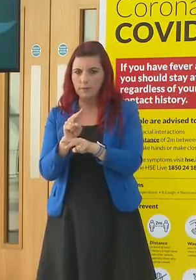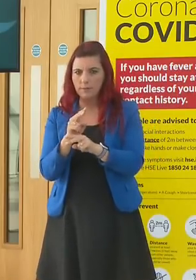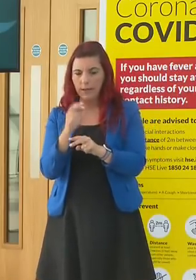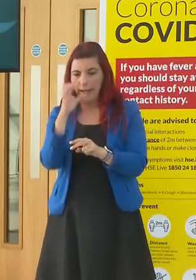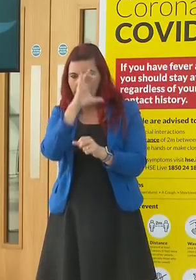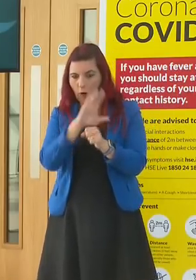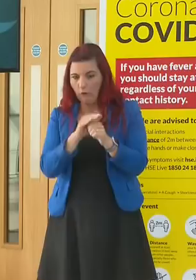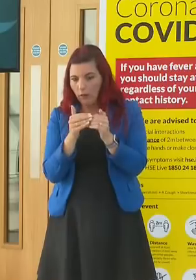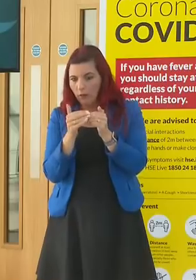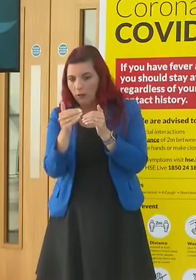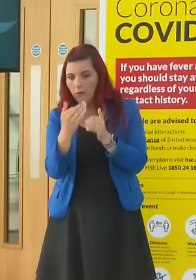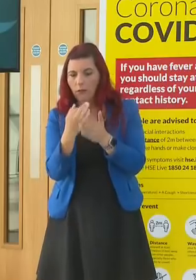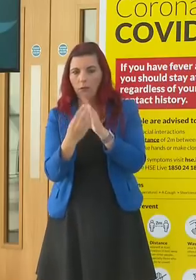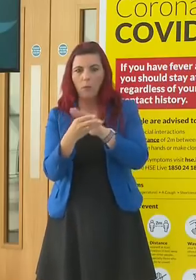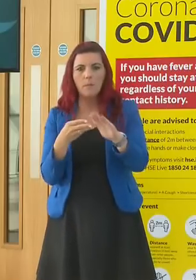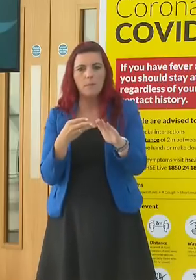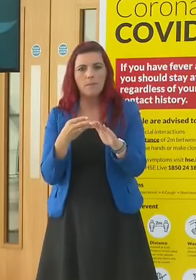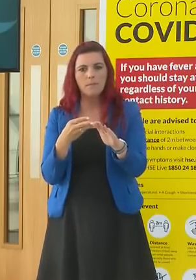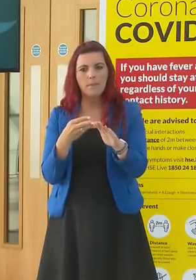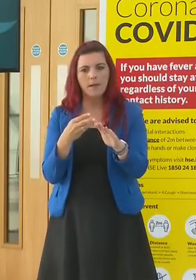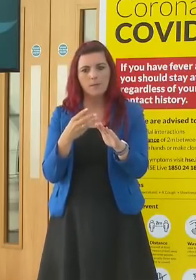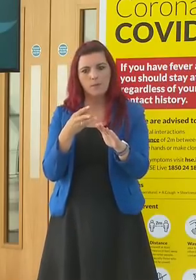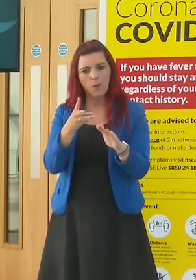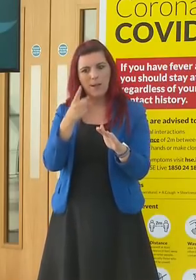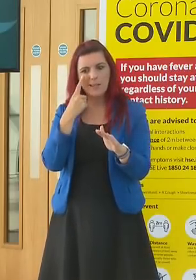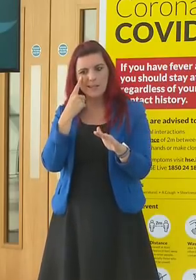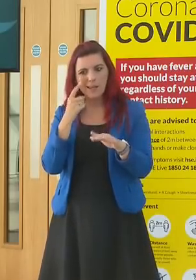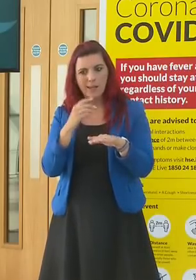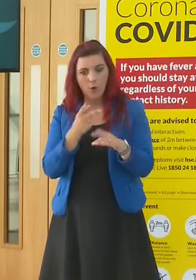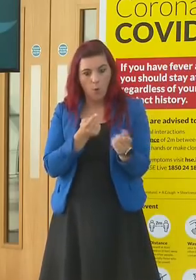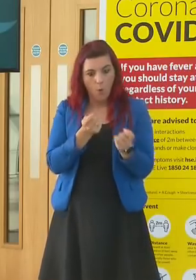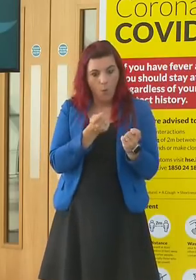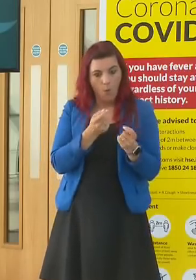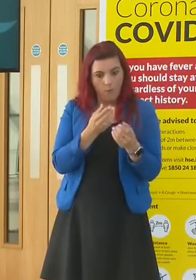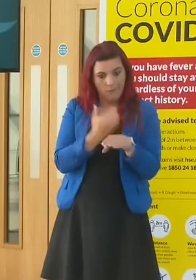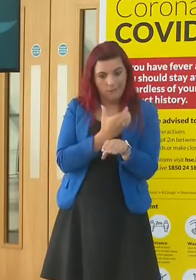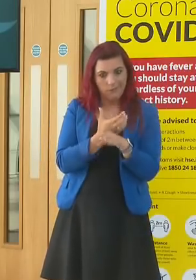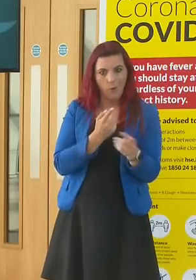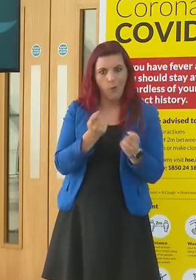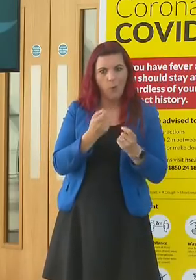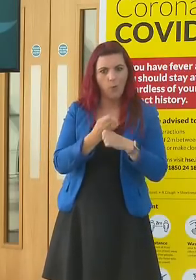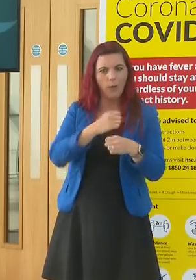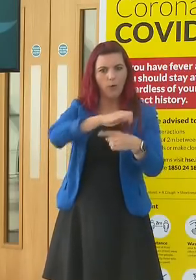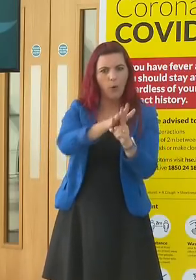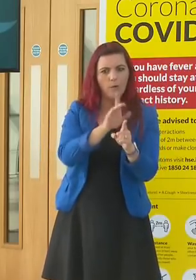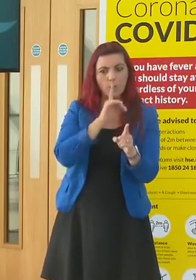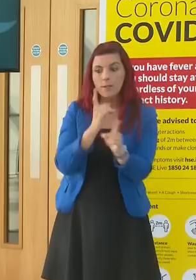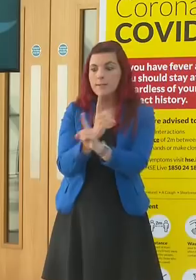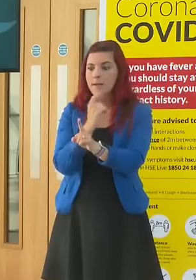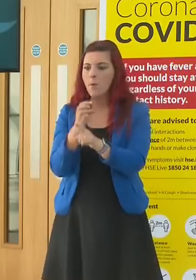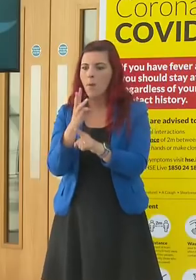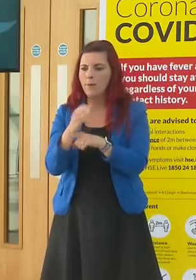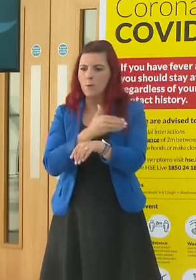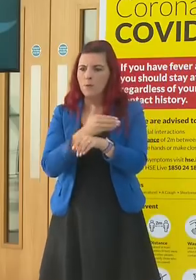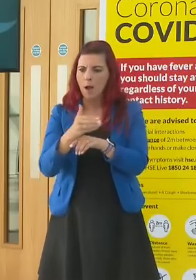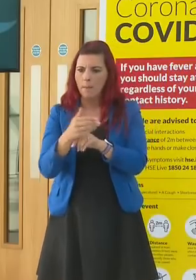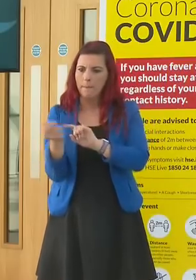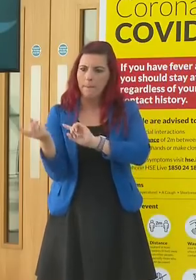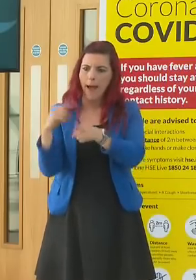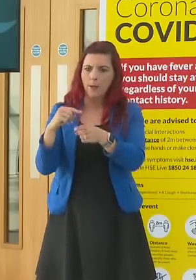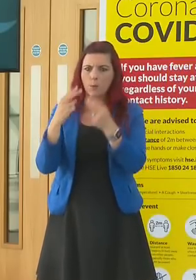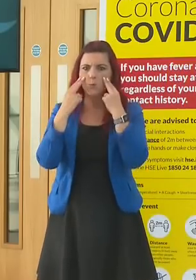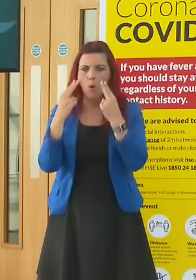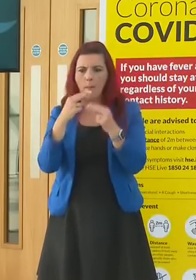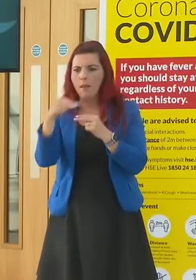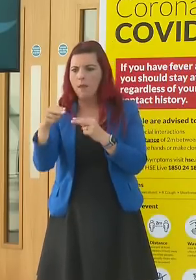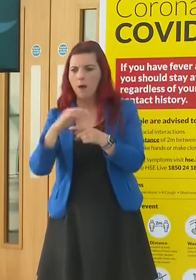weeks as we continuously cope with COVID, but also revert and restore some of the non-COVID